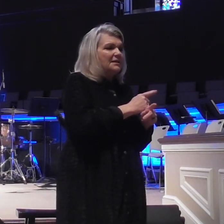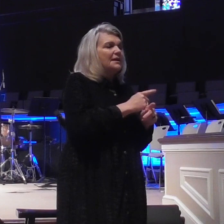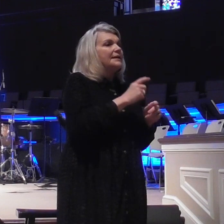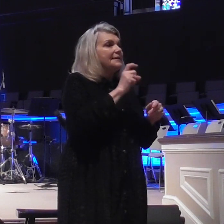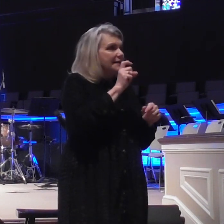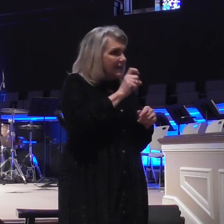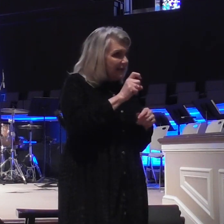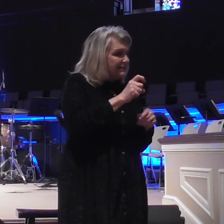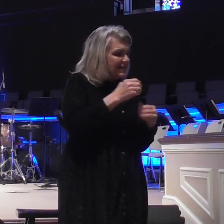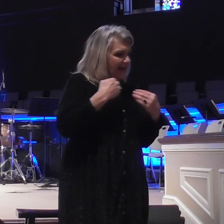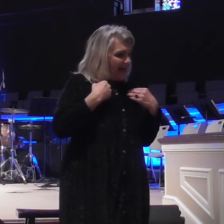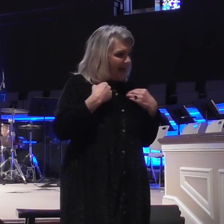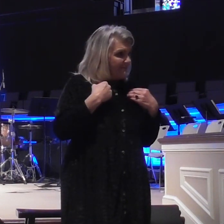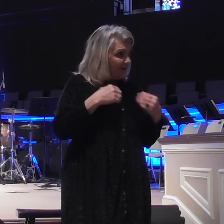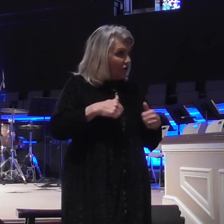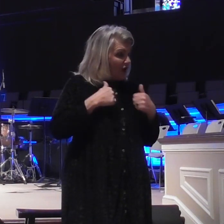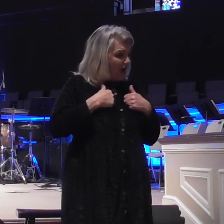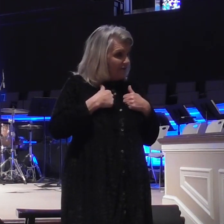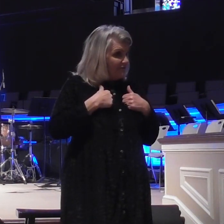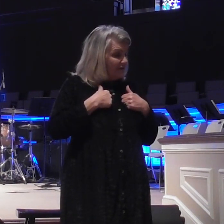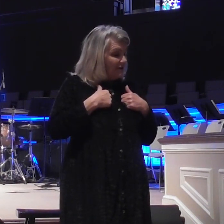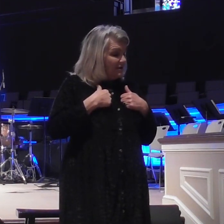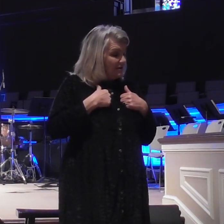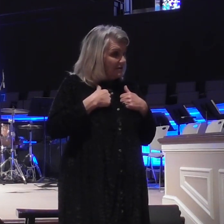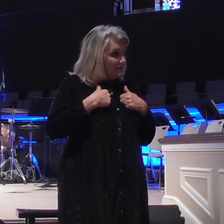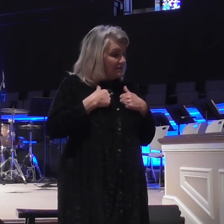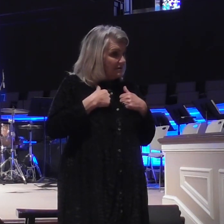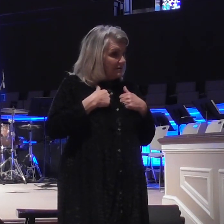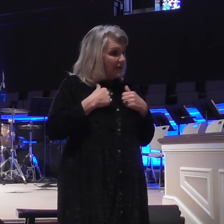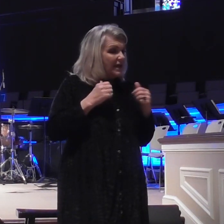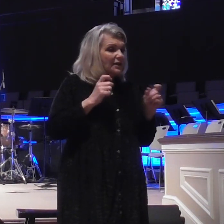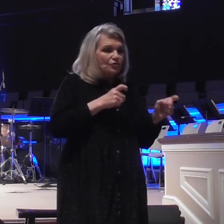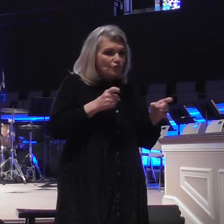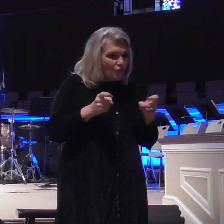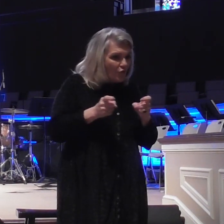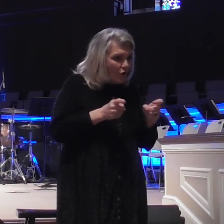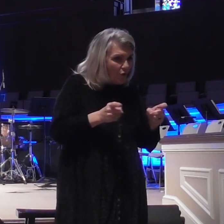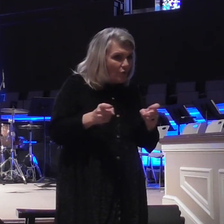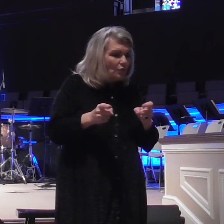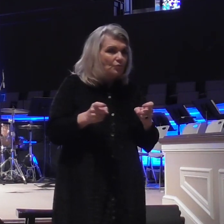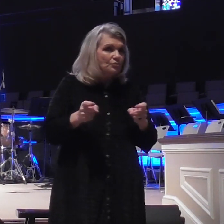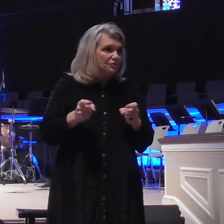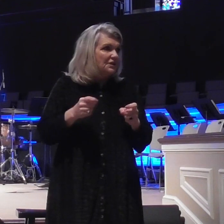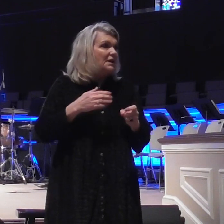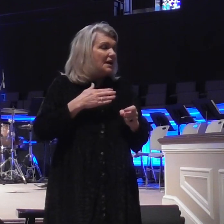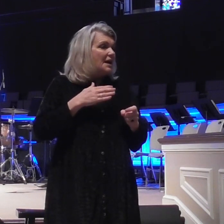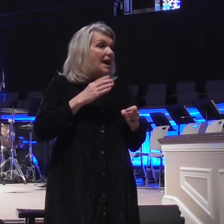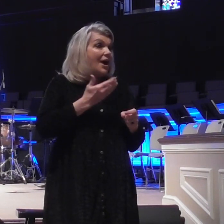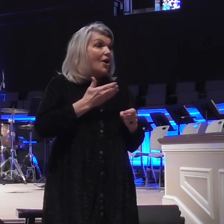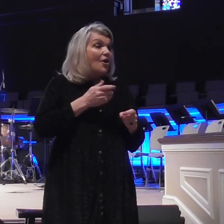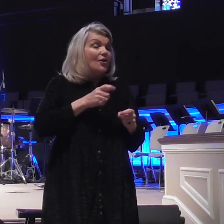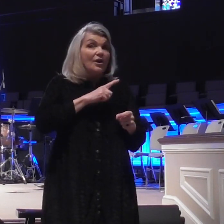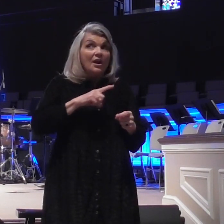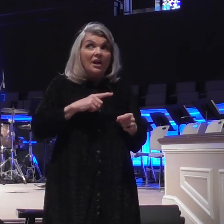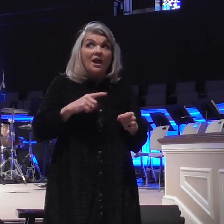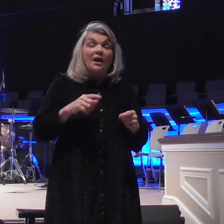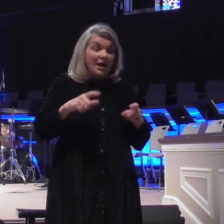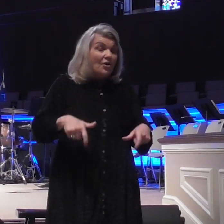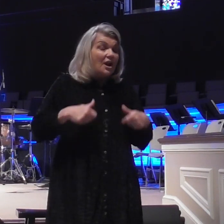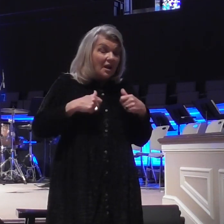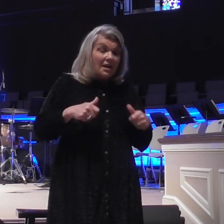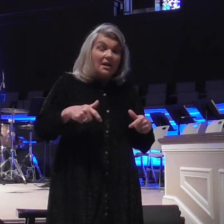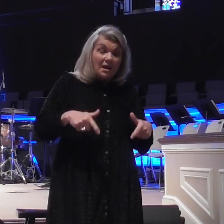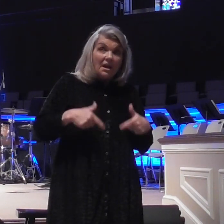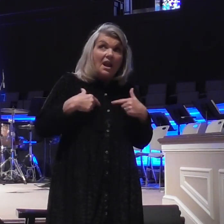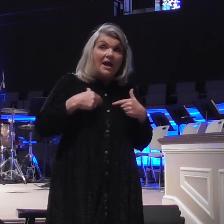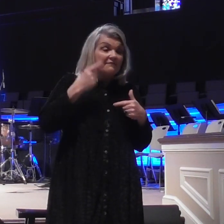have any constraint, then you're everything. And the difference between being everything and being nothing is zero.